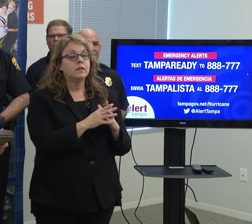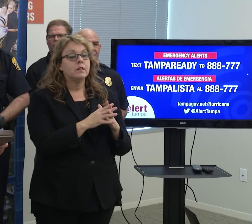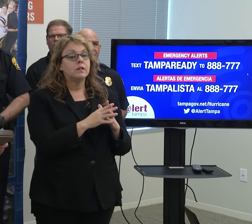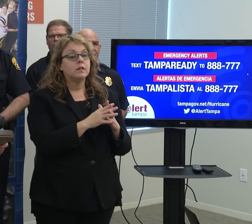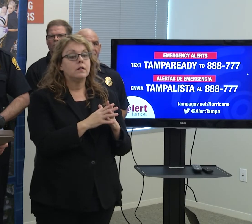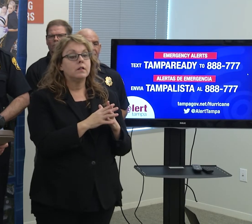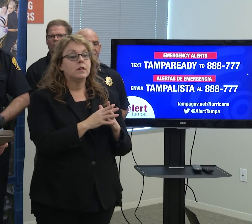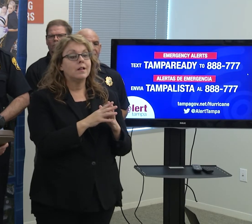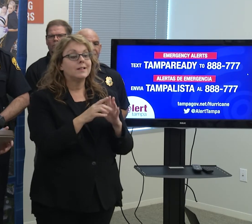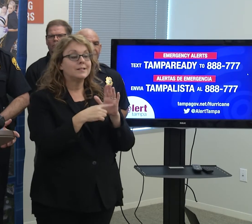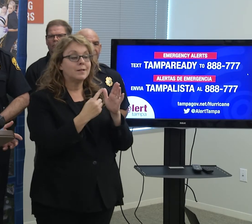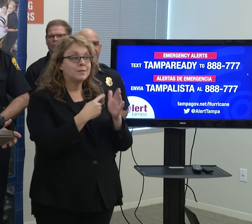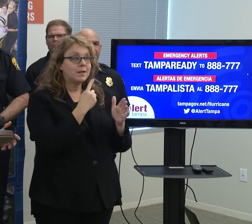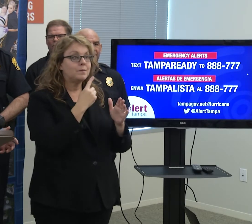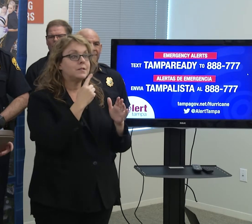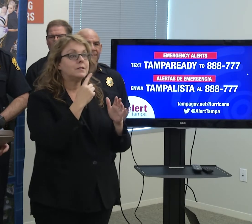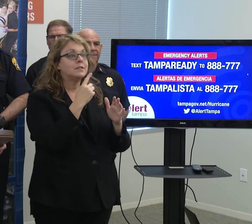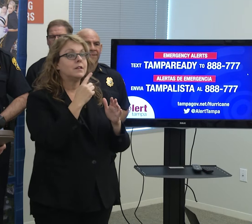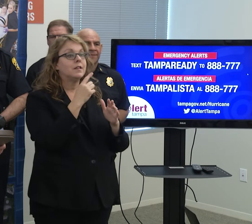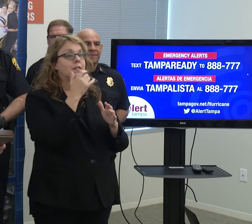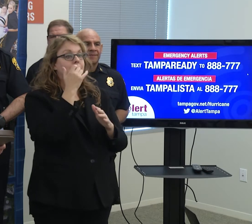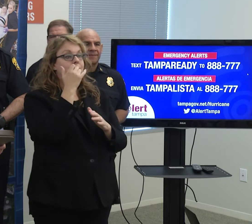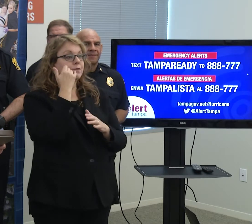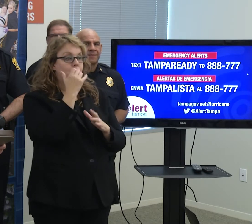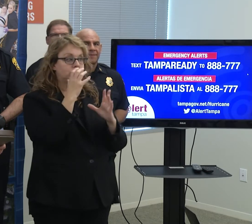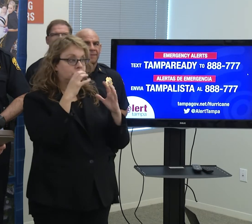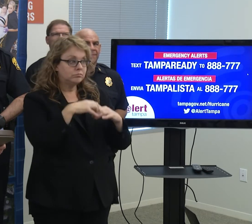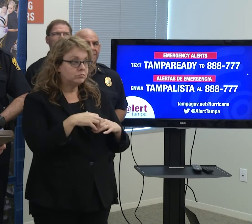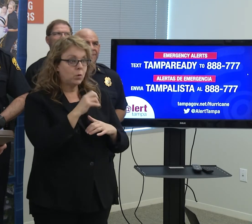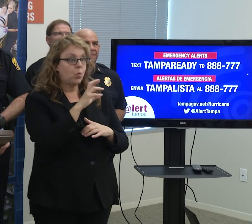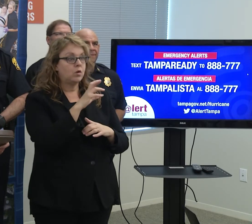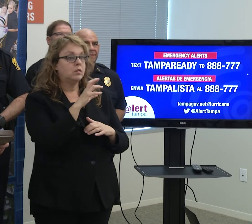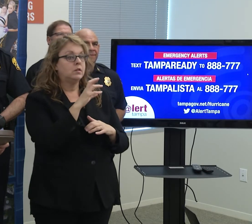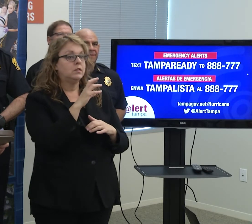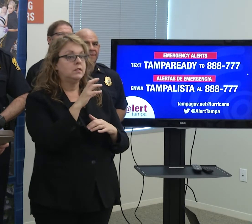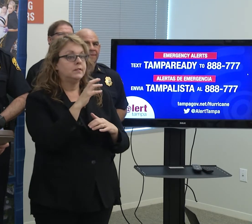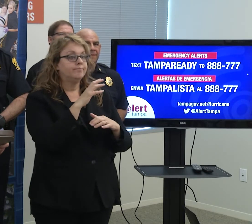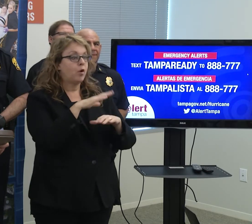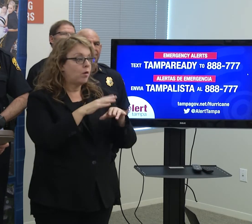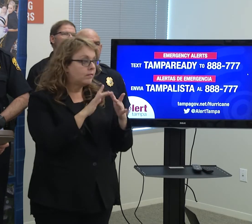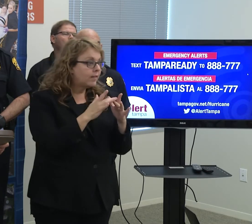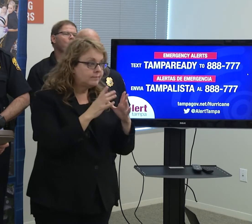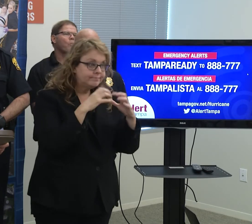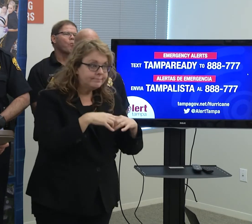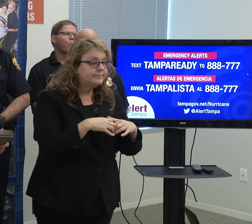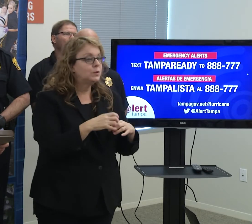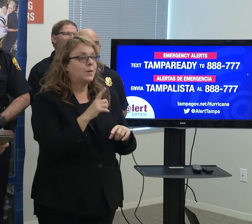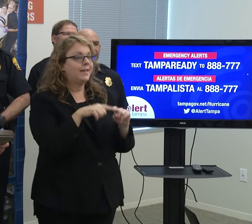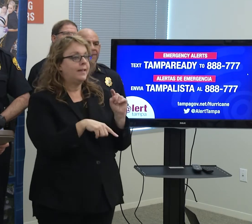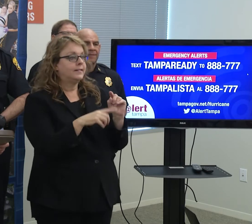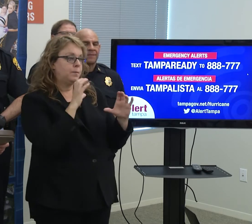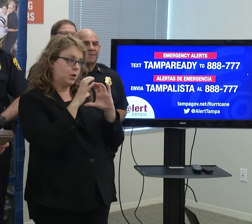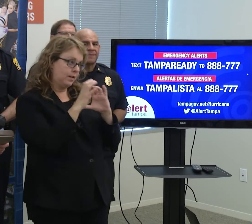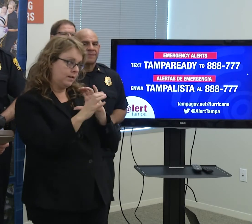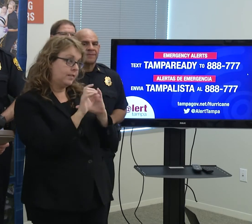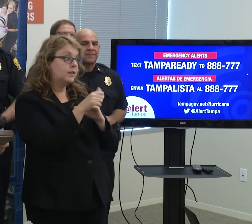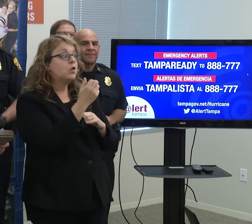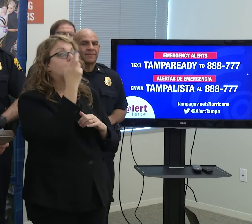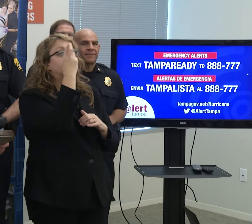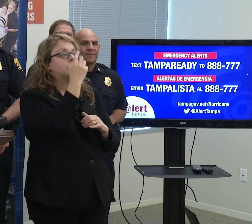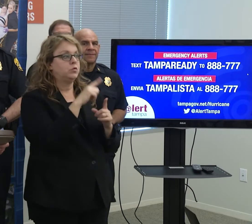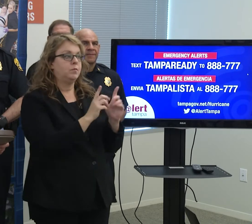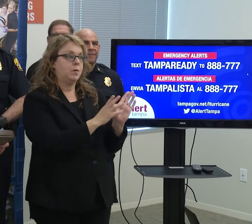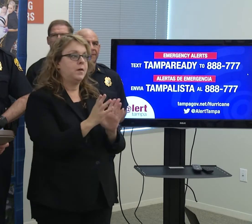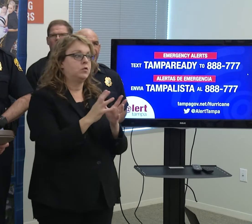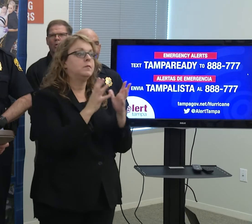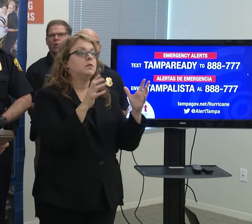towers may be down. And so that information, we may not be able to get you that information. And that's, again, another reason to prepare as